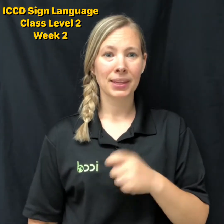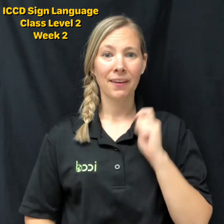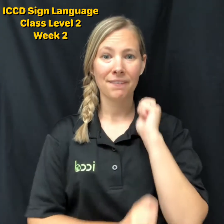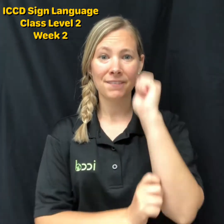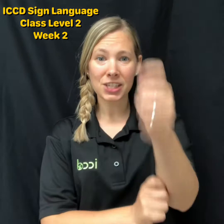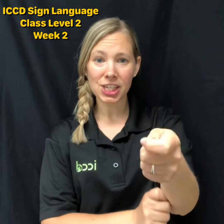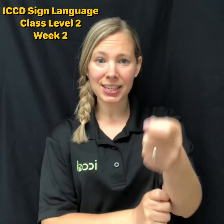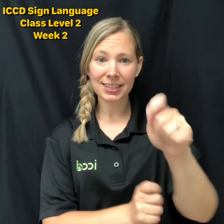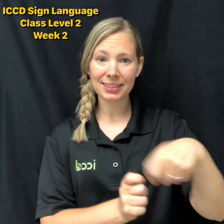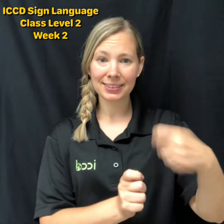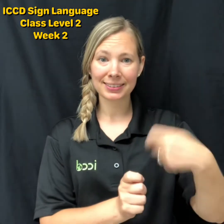fishing,